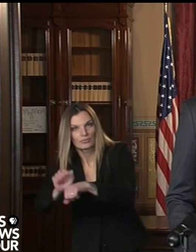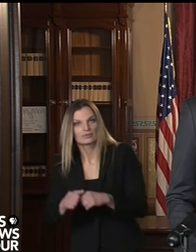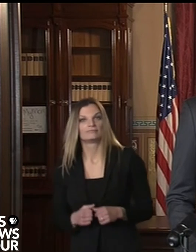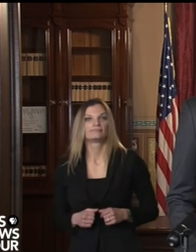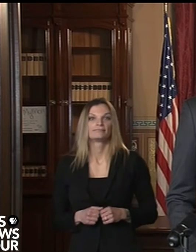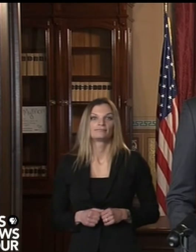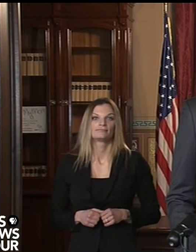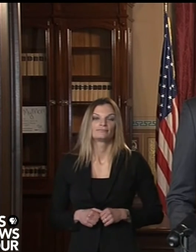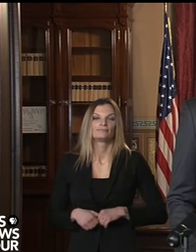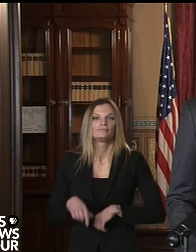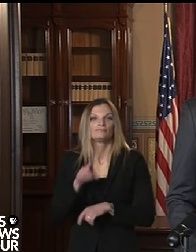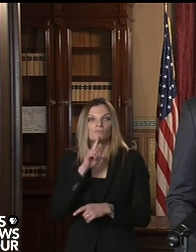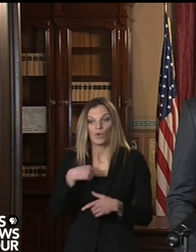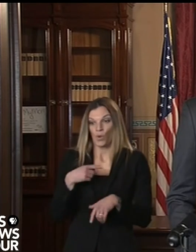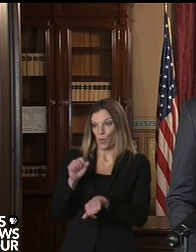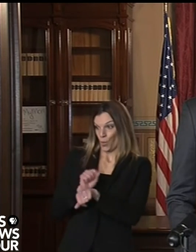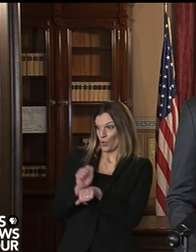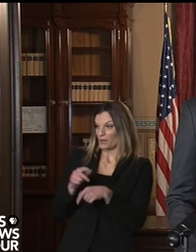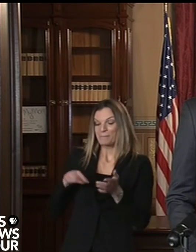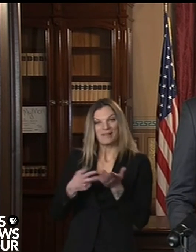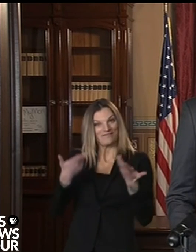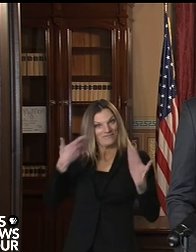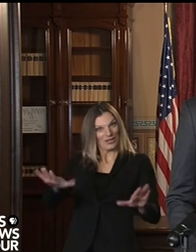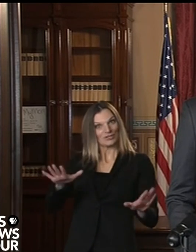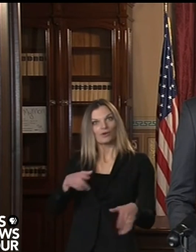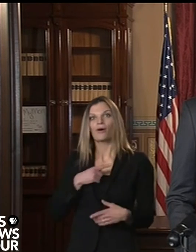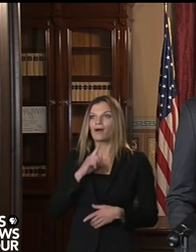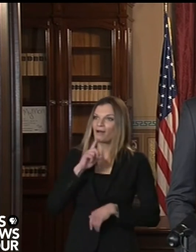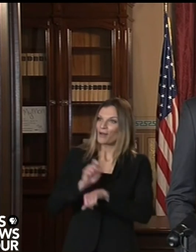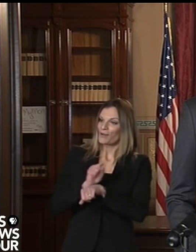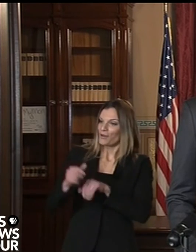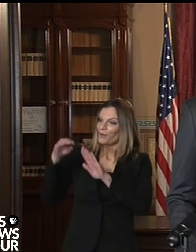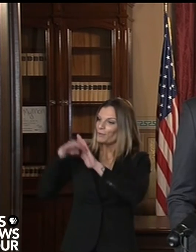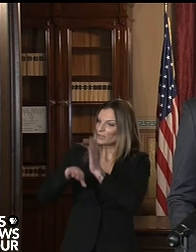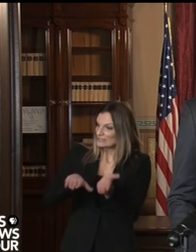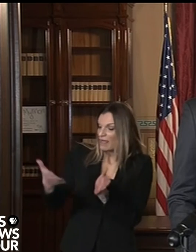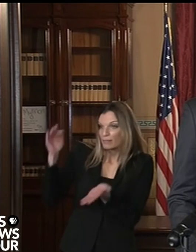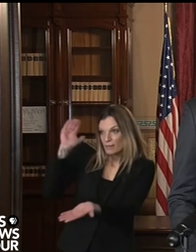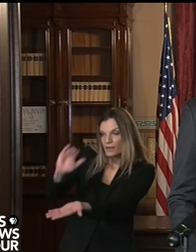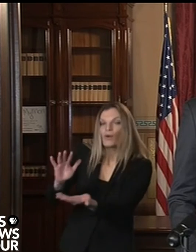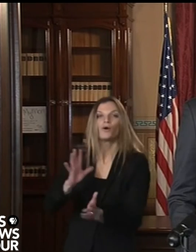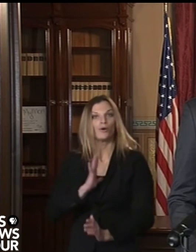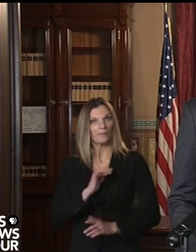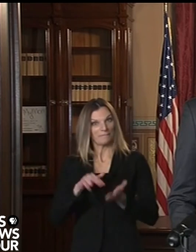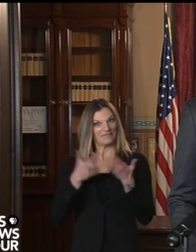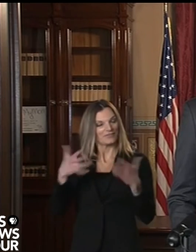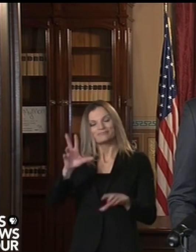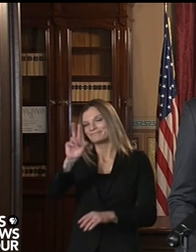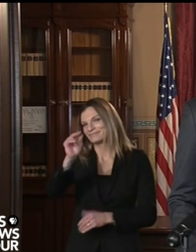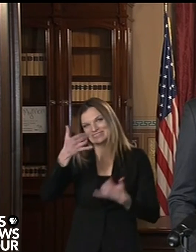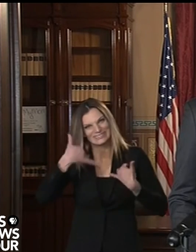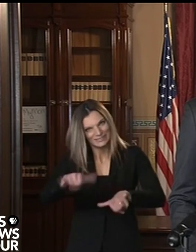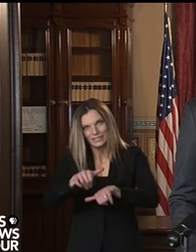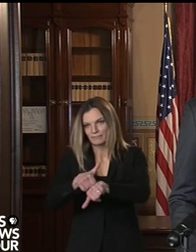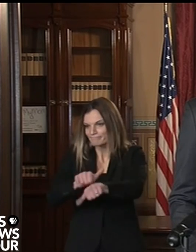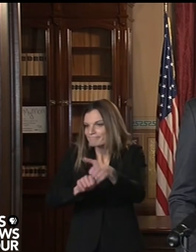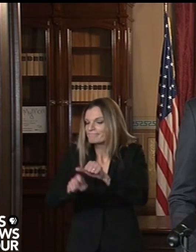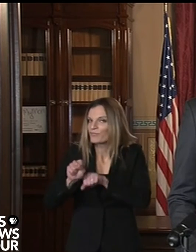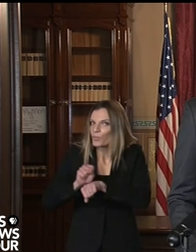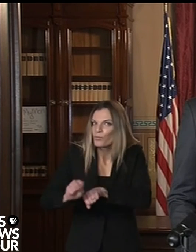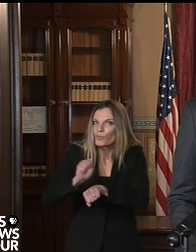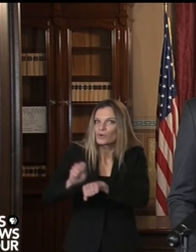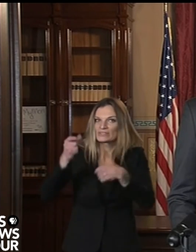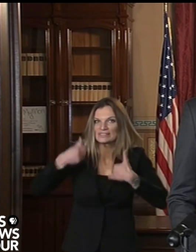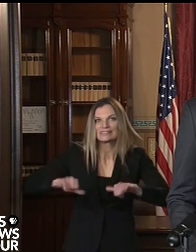our work is frankly still just beginning. So going forward, this task force will continue to identify and